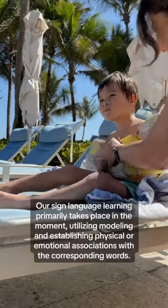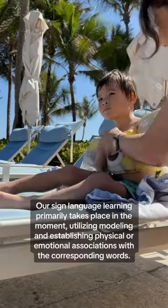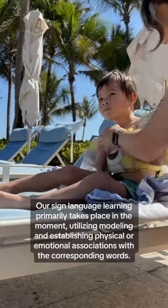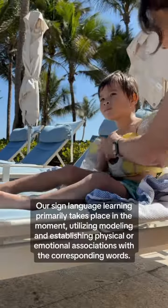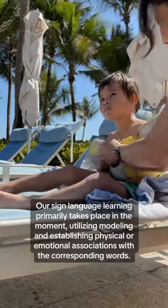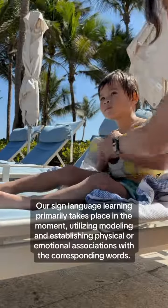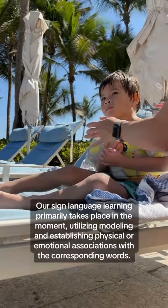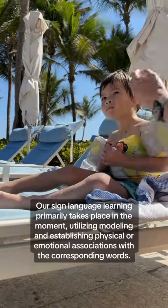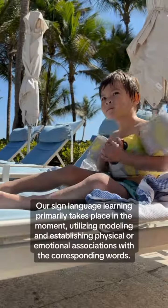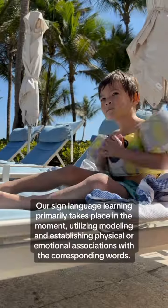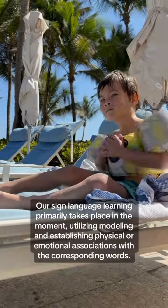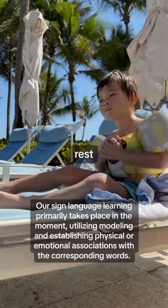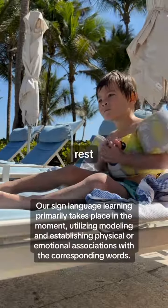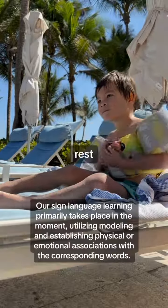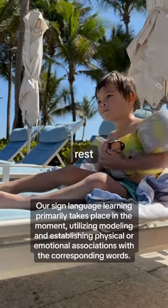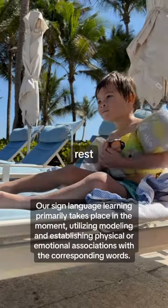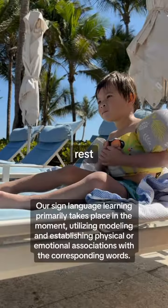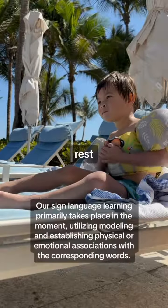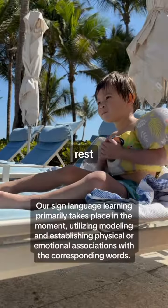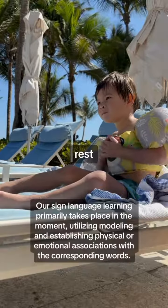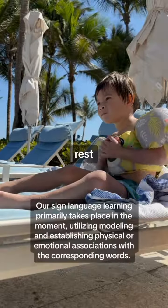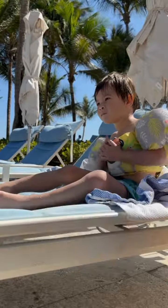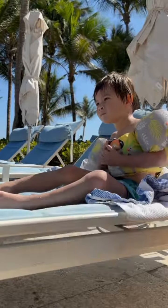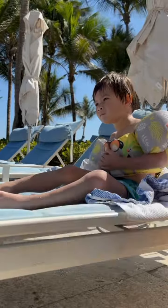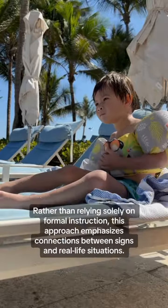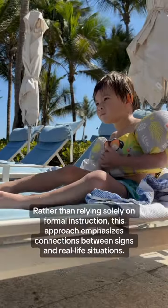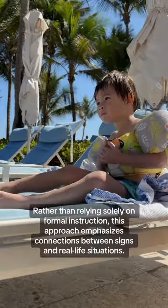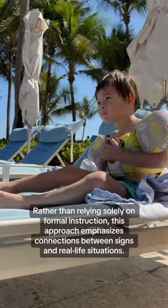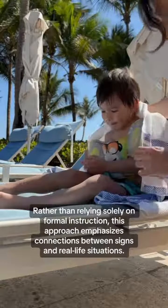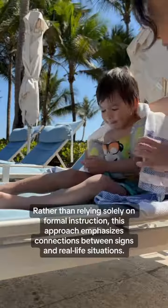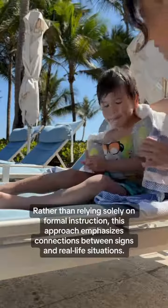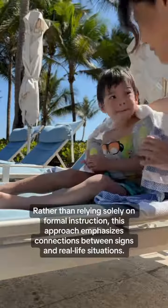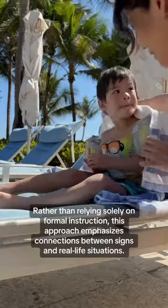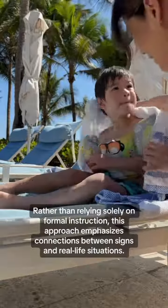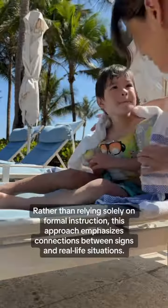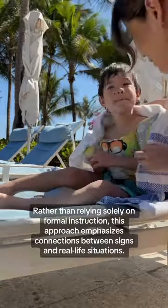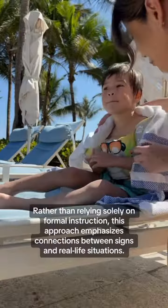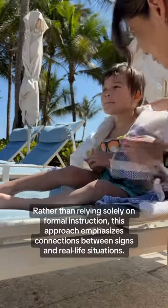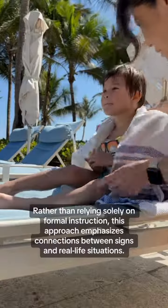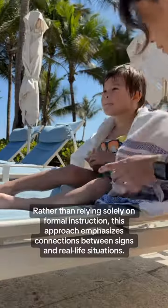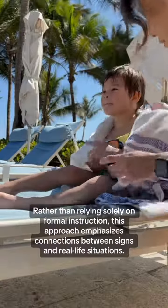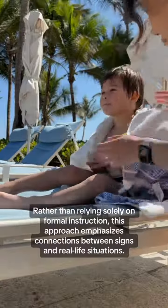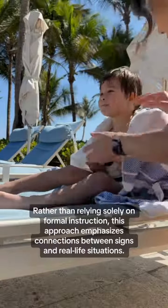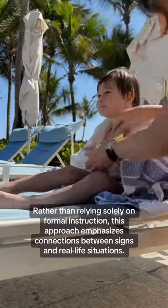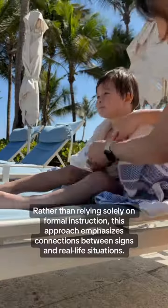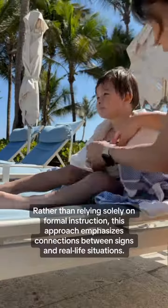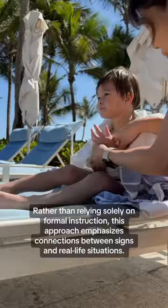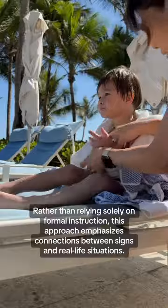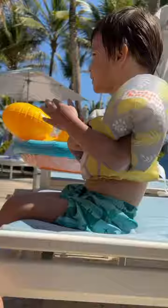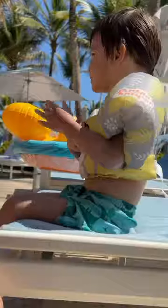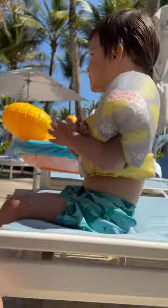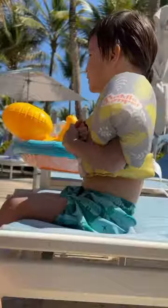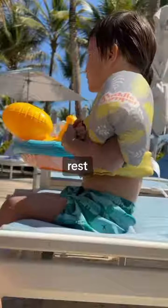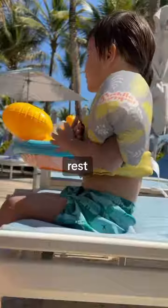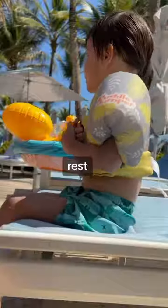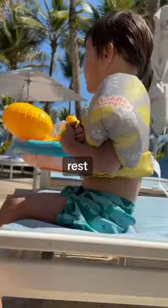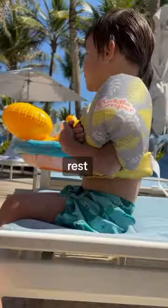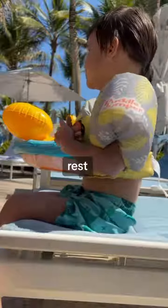rest. Say rest, yes, you're gonna rest a little bit. Yes, you're gonna rest a little bit, yes. You're gonna